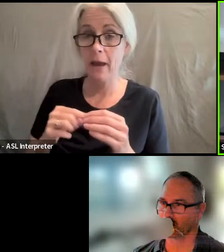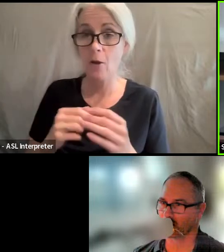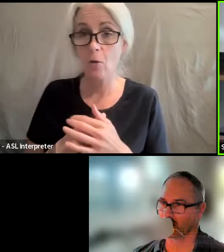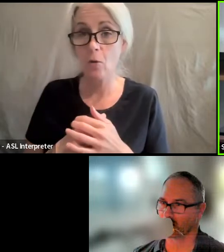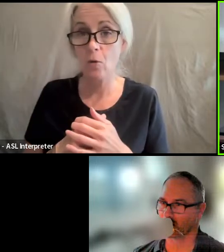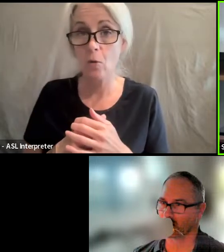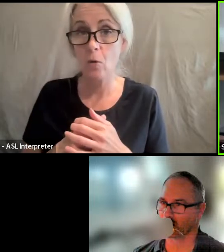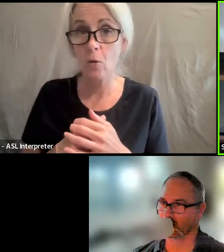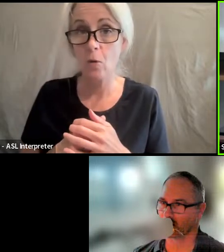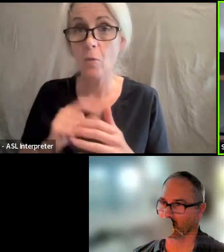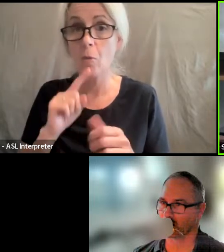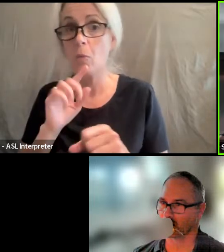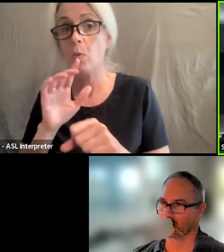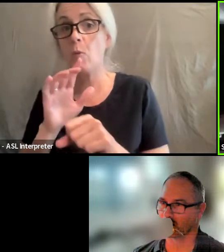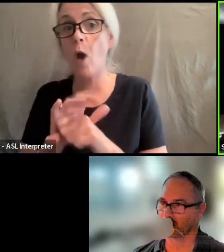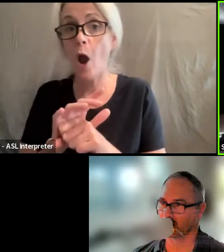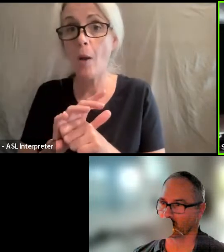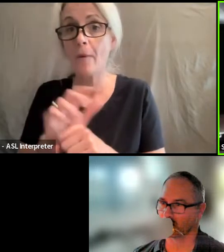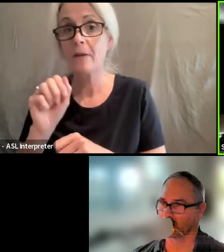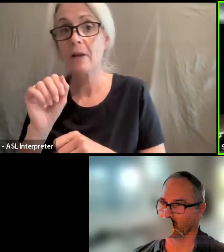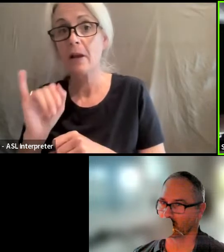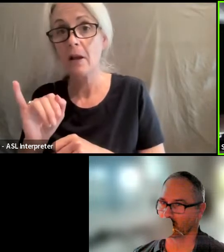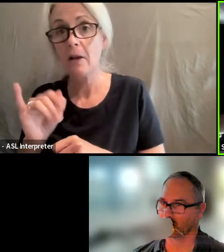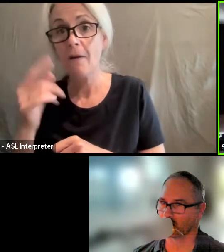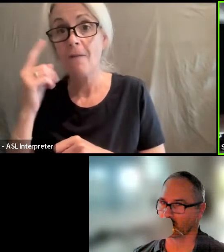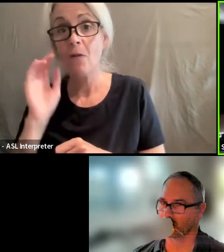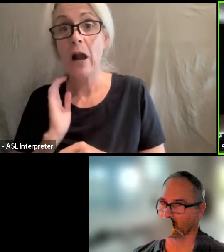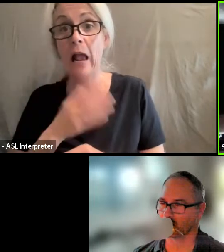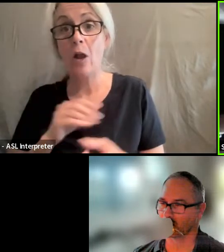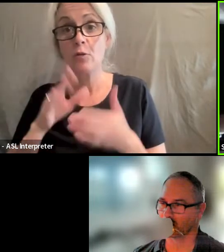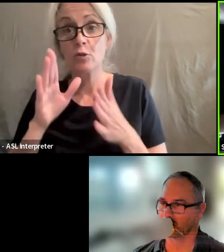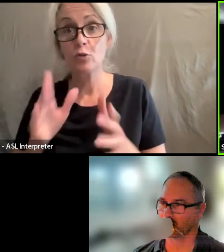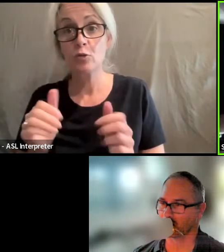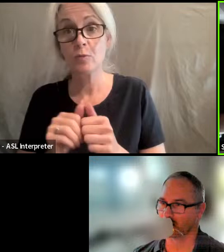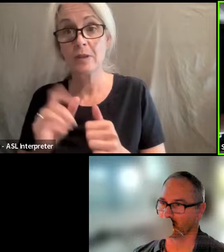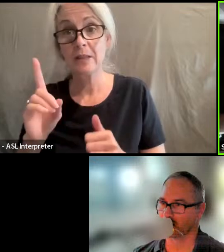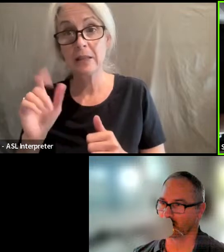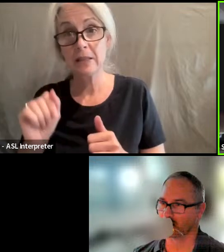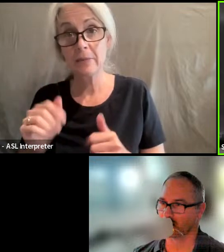the promise of artificial intelligence for students with disabilities.